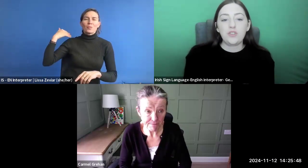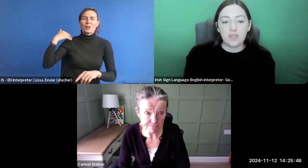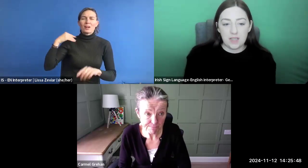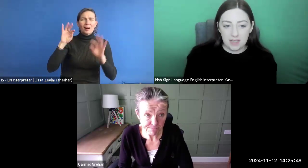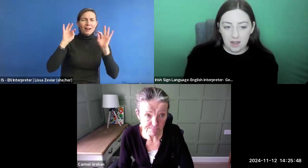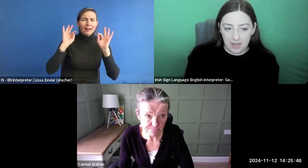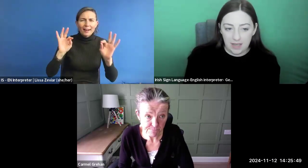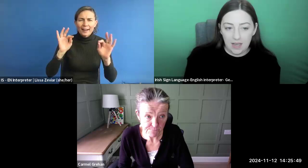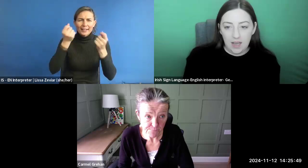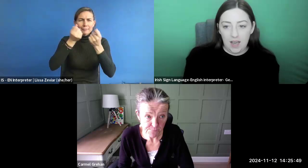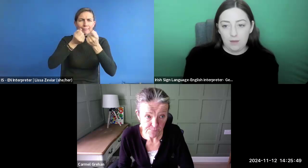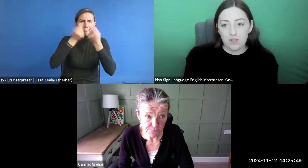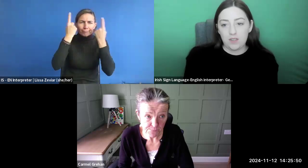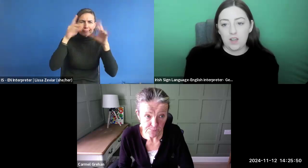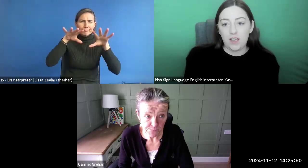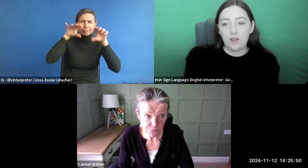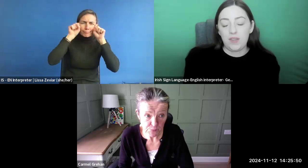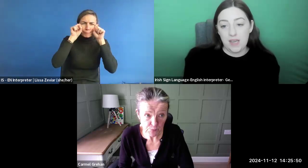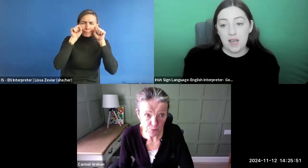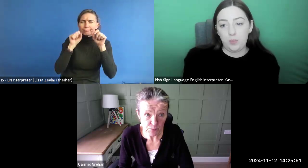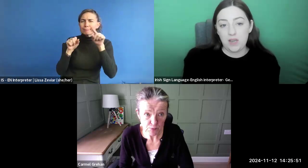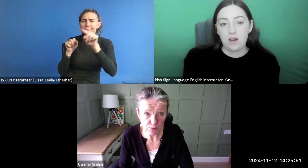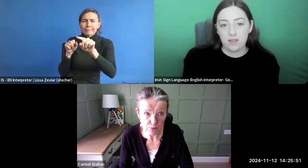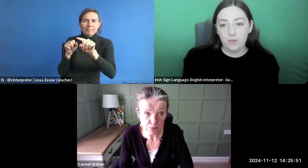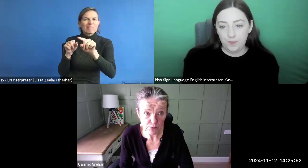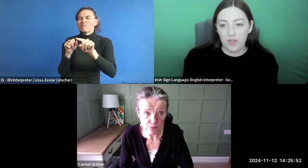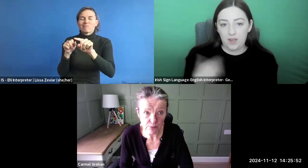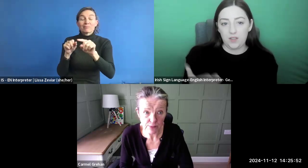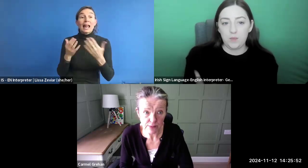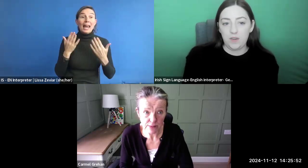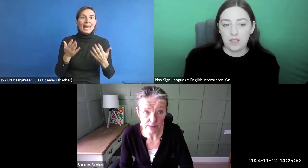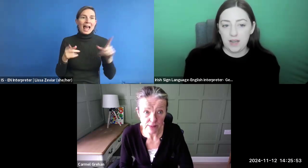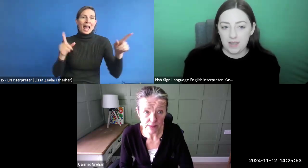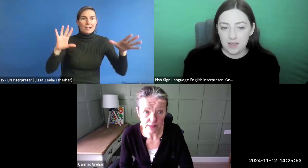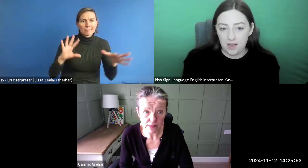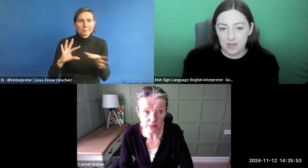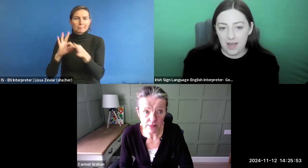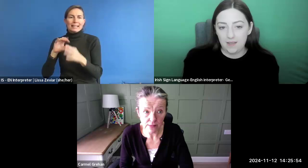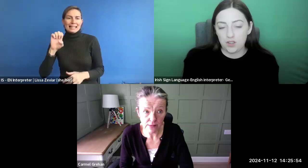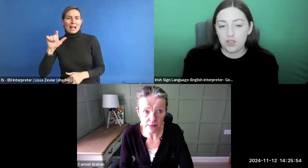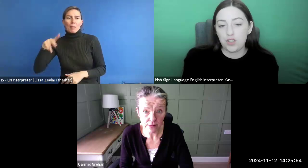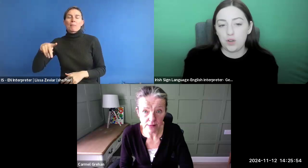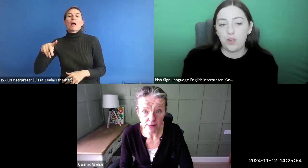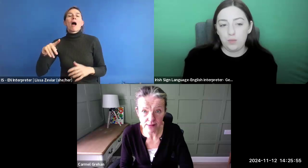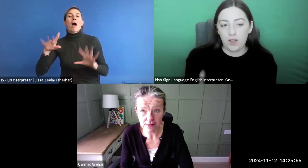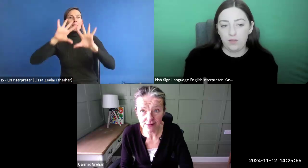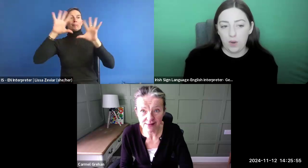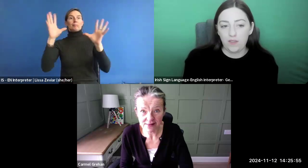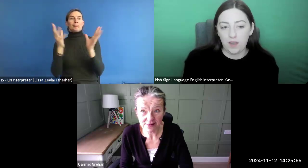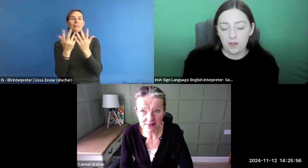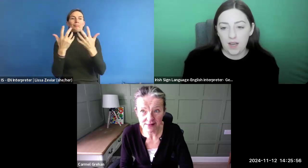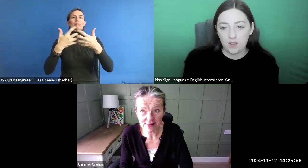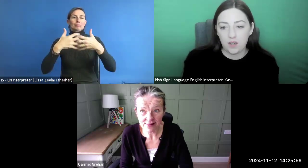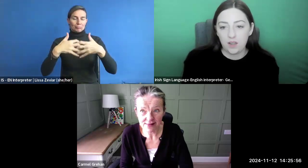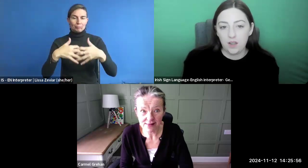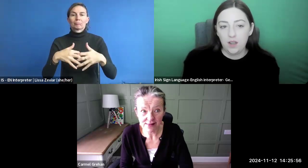that's why I adjusted it slightly, just to tie in with the ELP also. And I can just move on to the next slide again. That's just to show you kind of